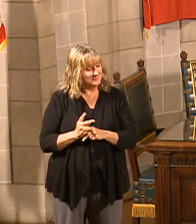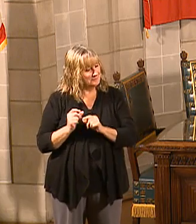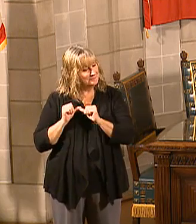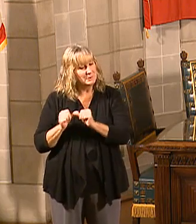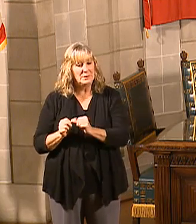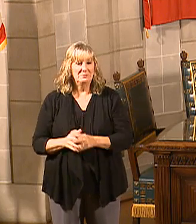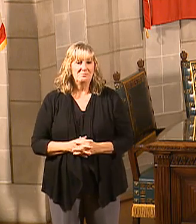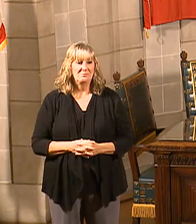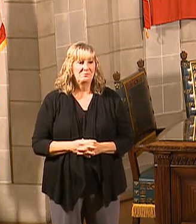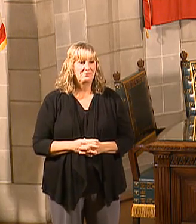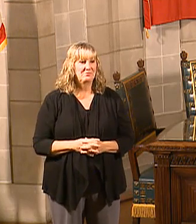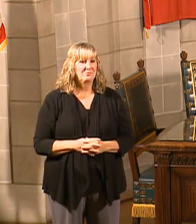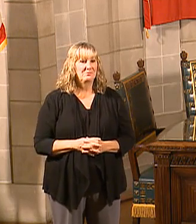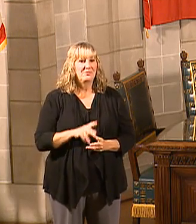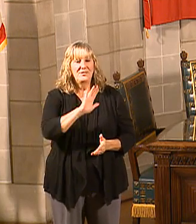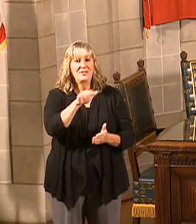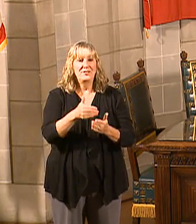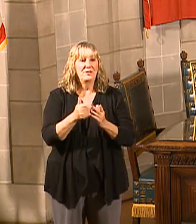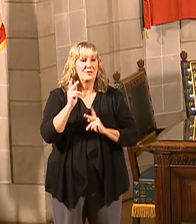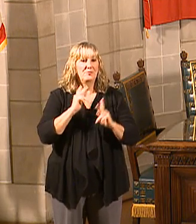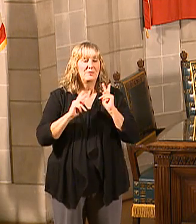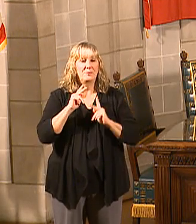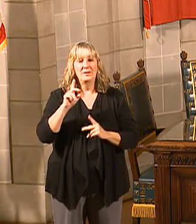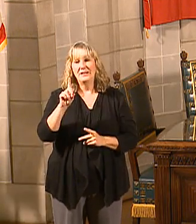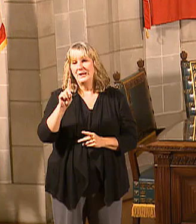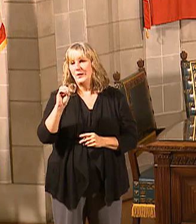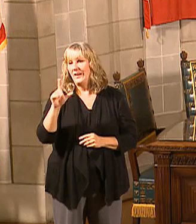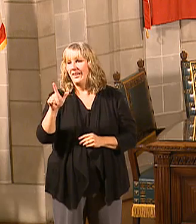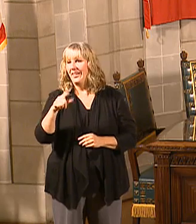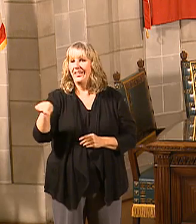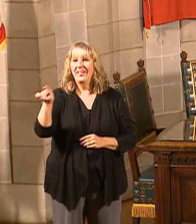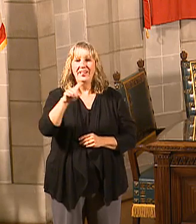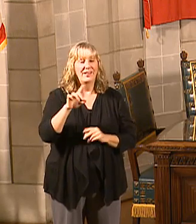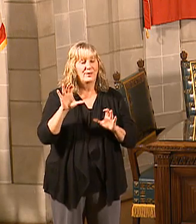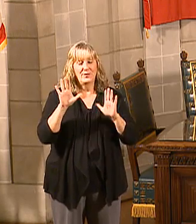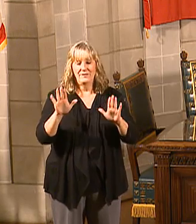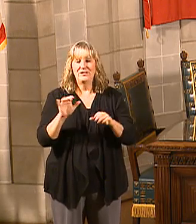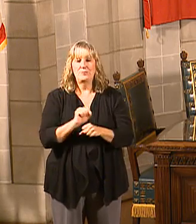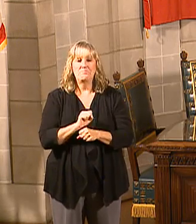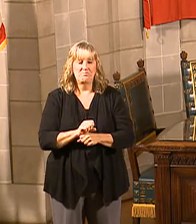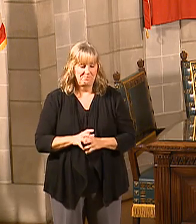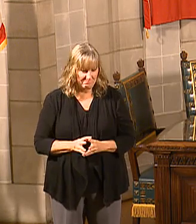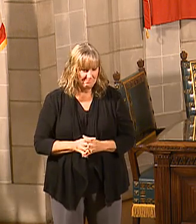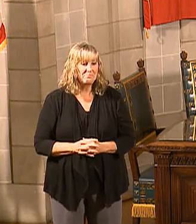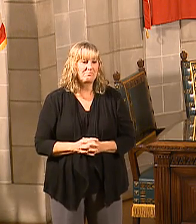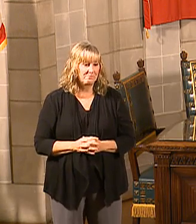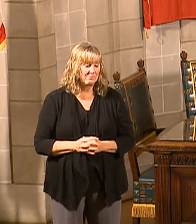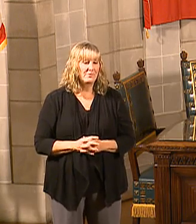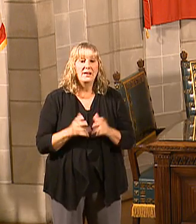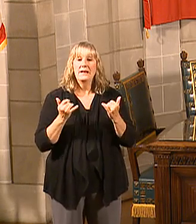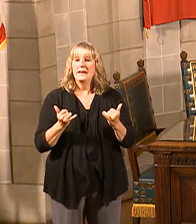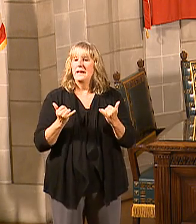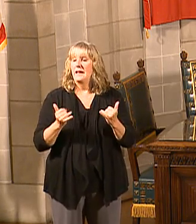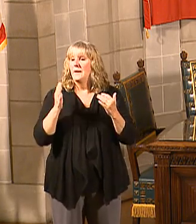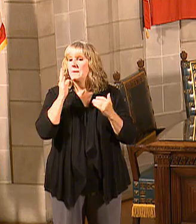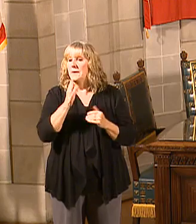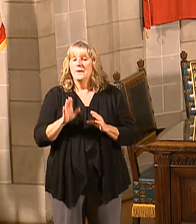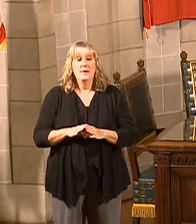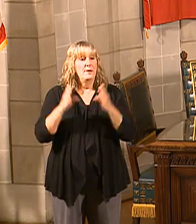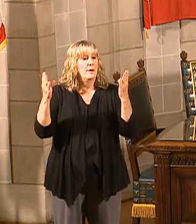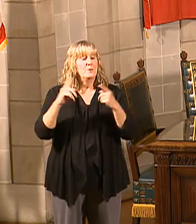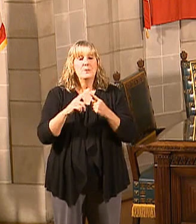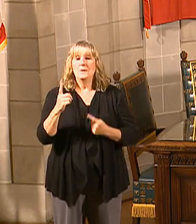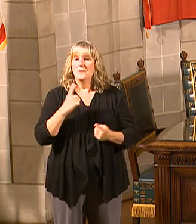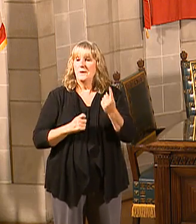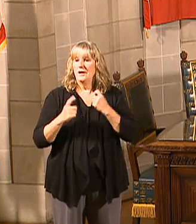and all the people in the Department of Labor. They've been doing a wonderful job here. So with that, we'll go ahead and open it up to